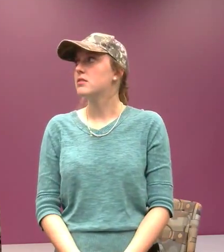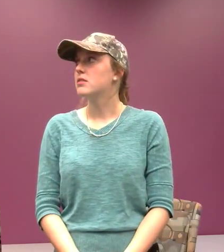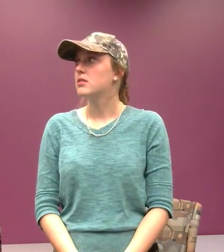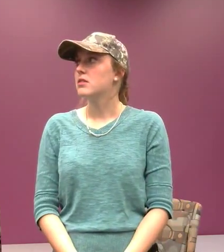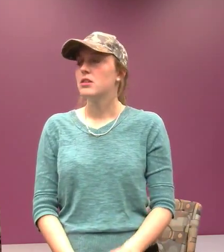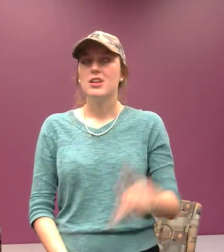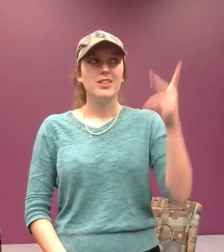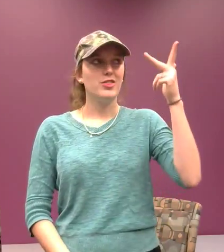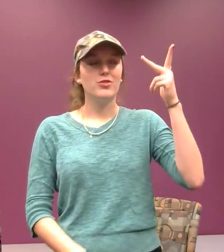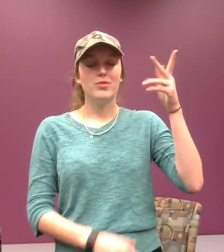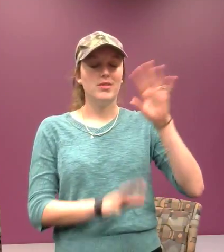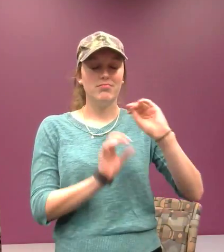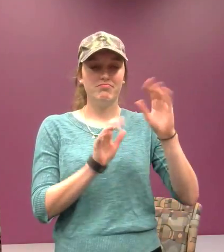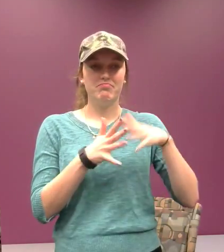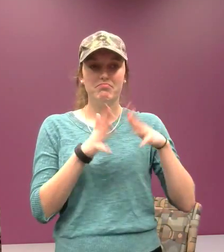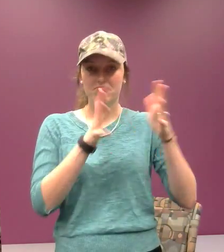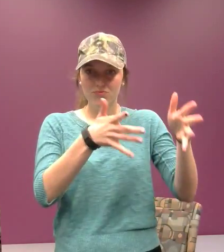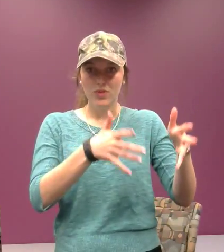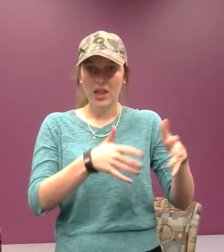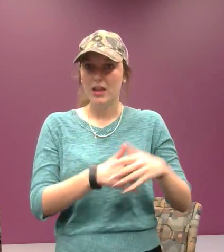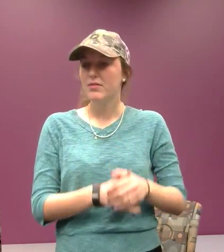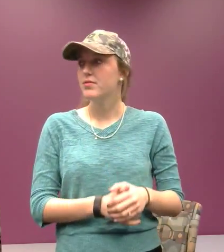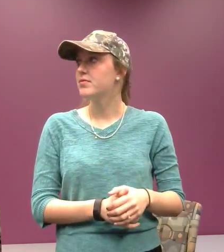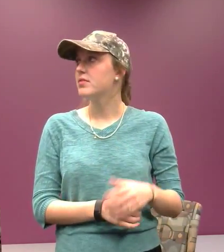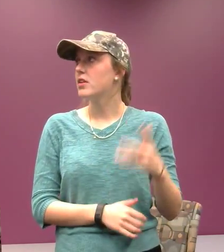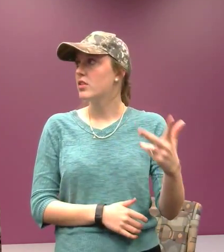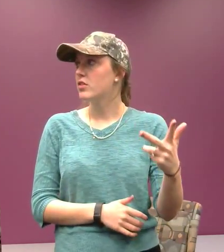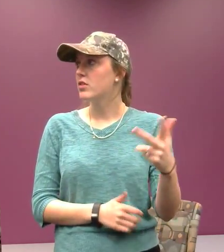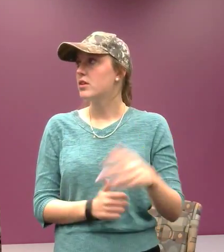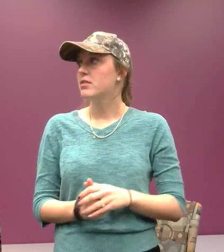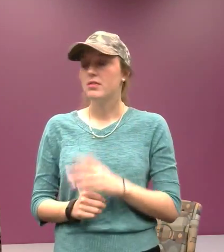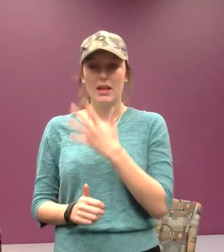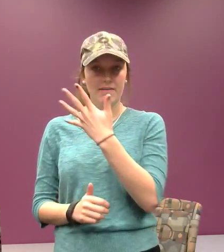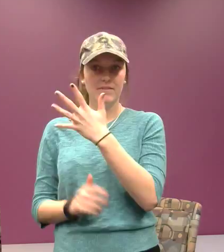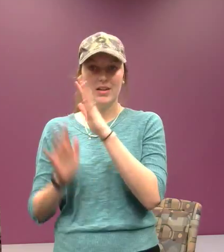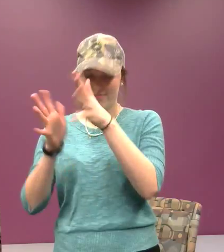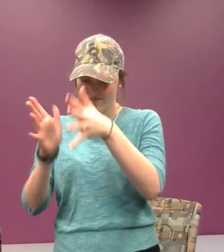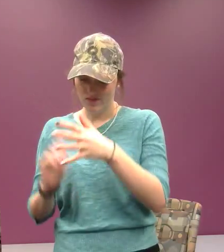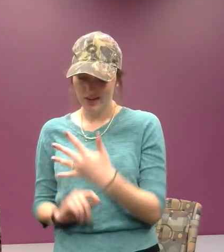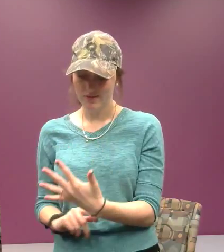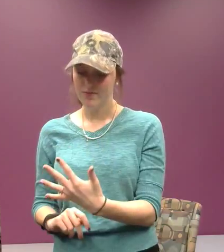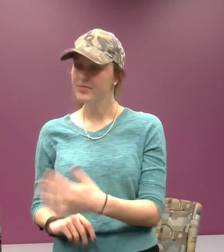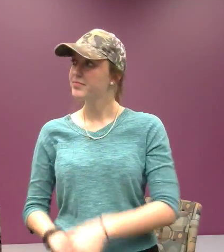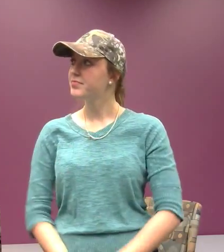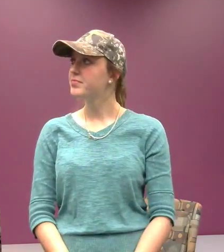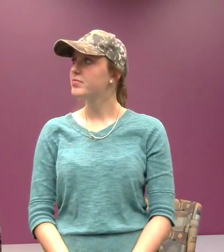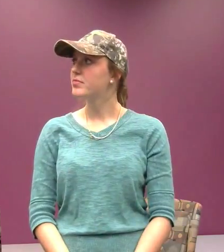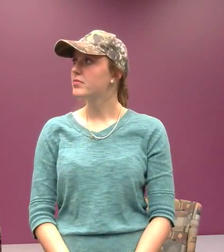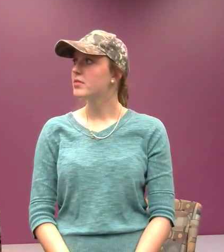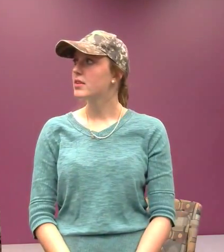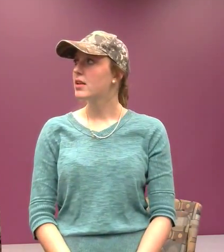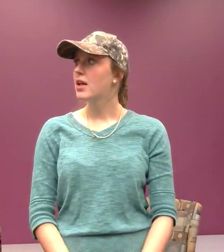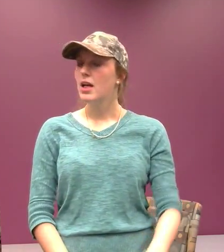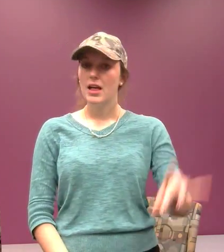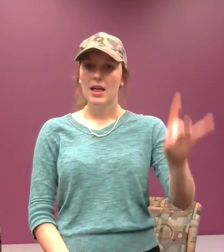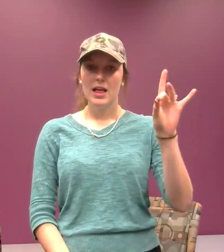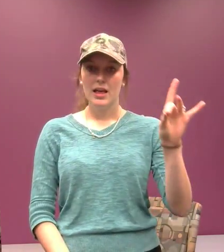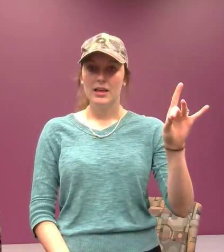with that any differently. We'll just write the 3. 5 looks good over here. And 8 is probably going to be 2